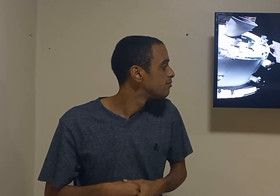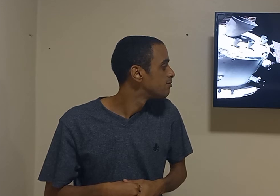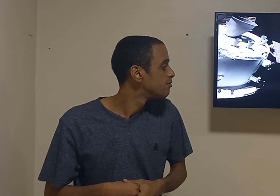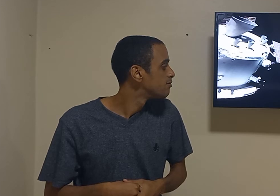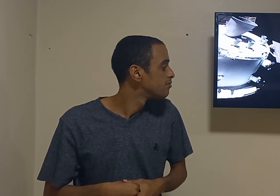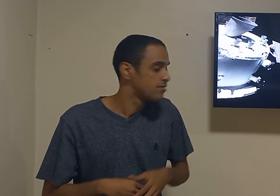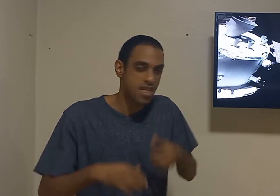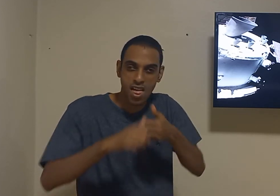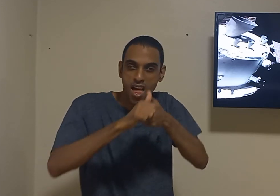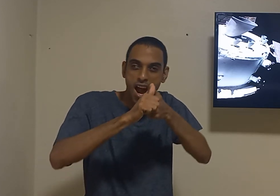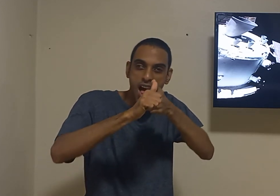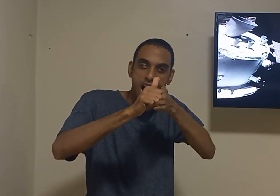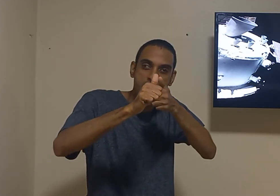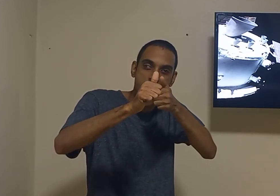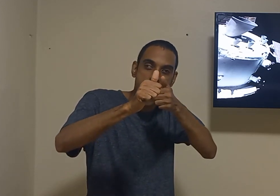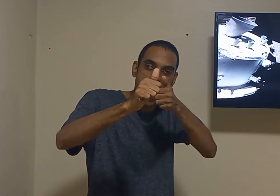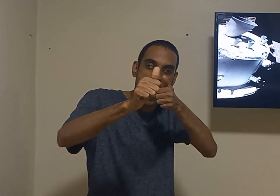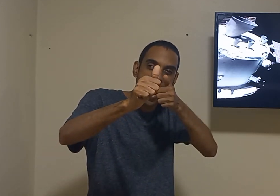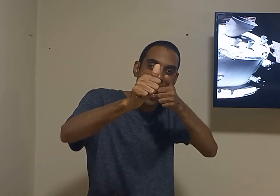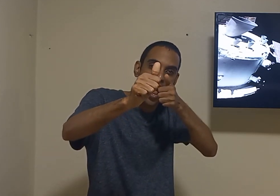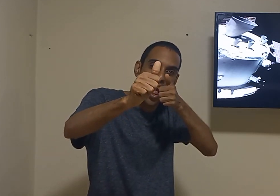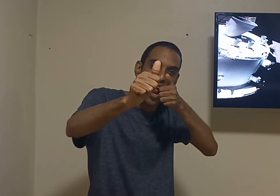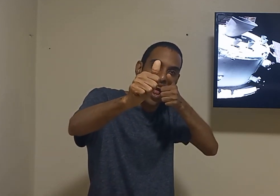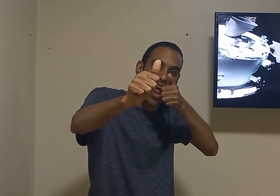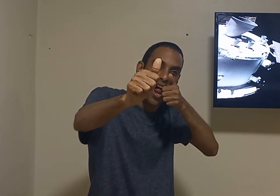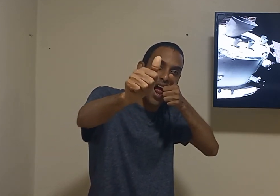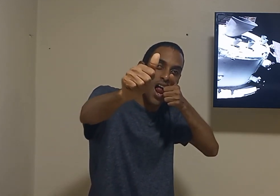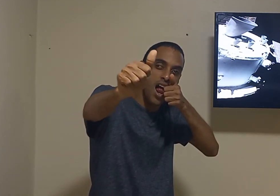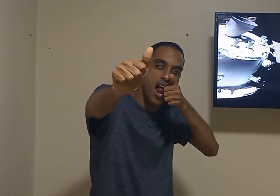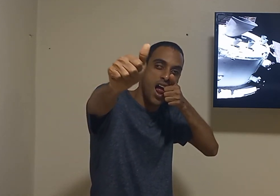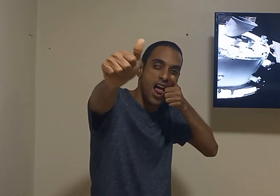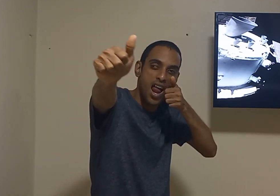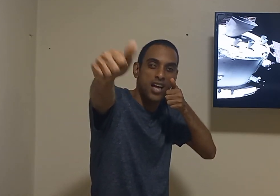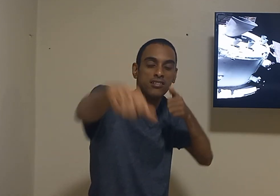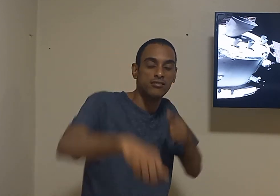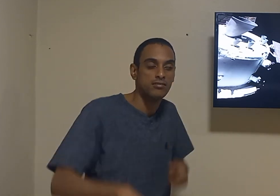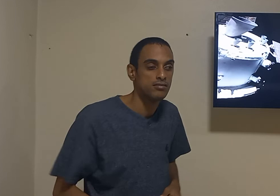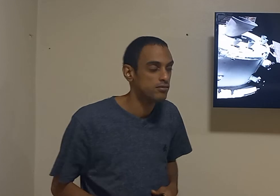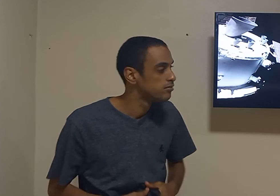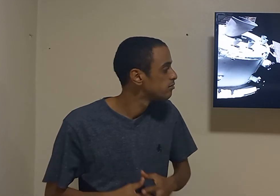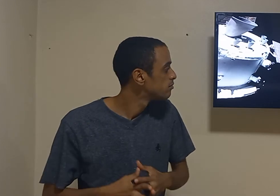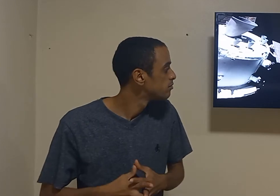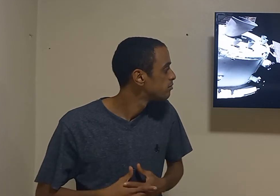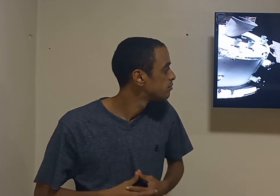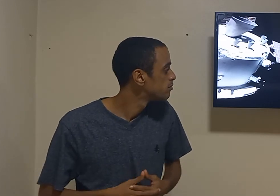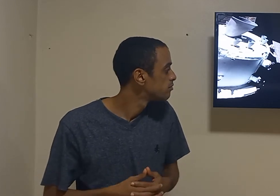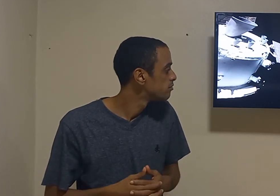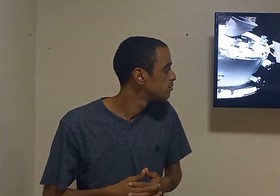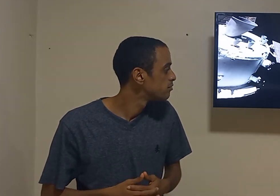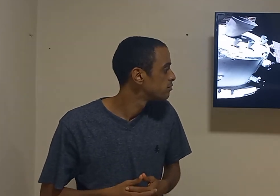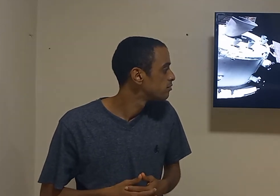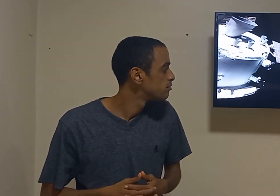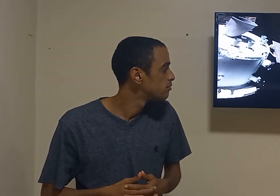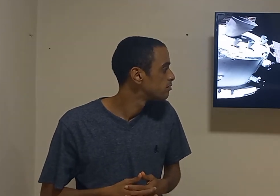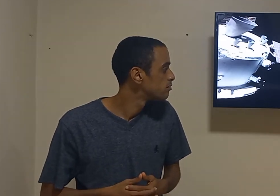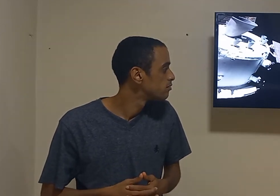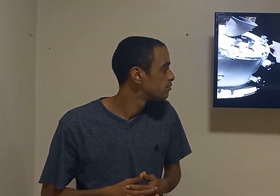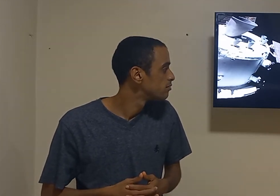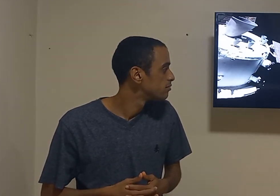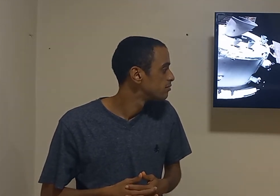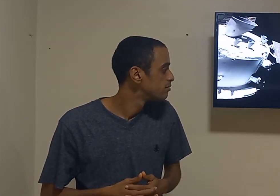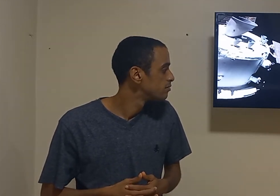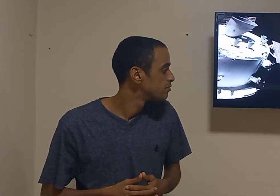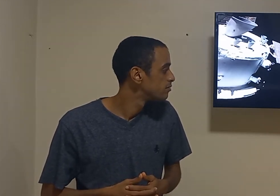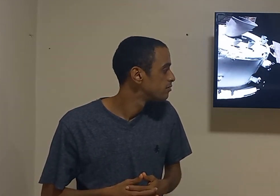as a few of the auxiliary engines on the bottom of the European service module, flanked by the solar